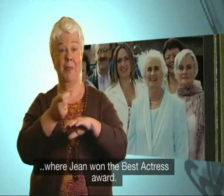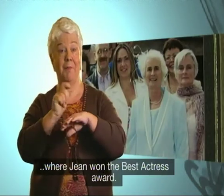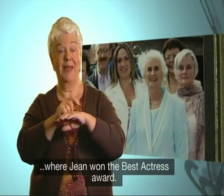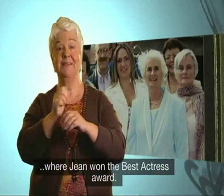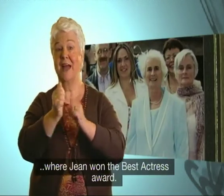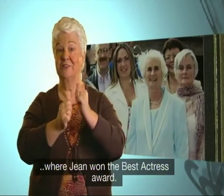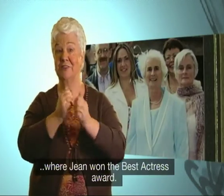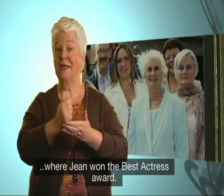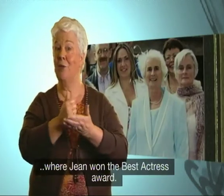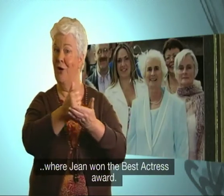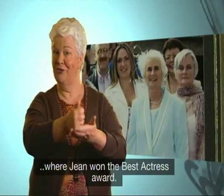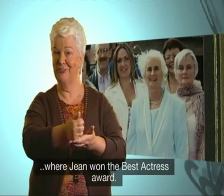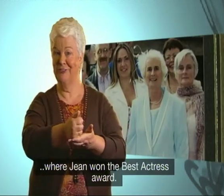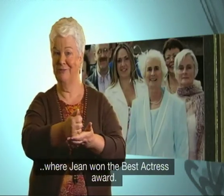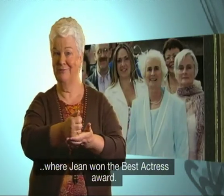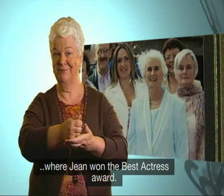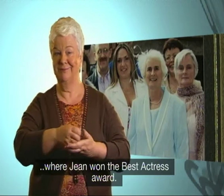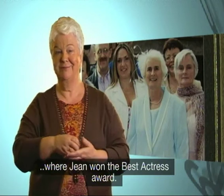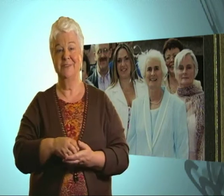where Jean won the Best Actress Award.